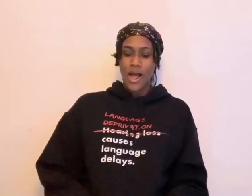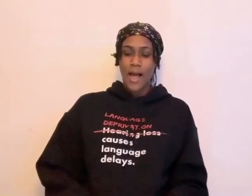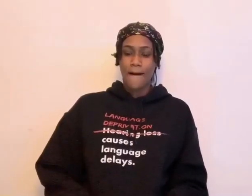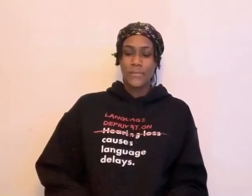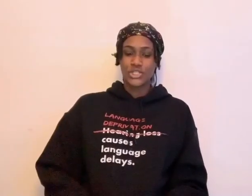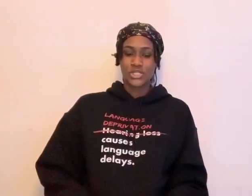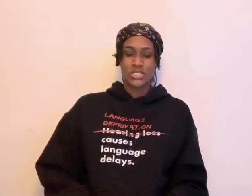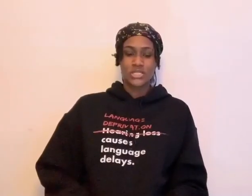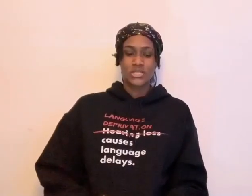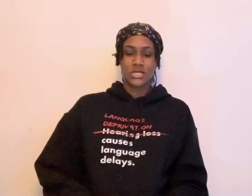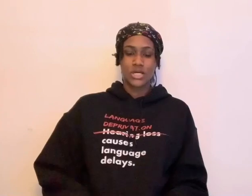I'ma just